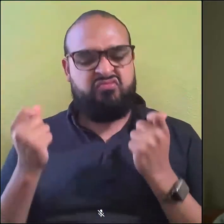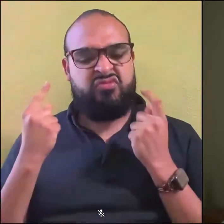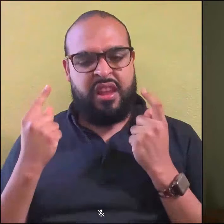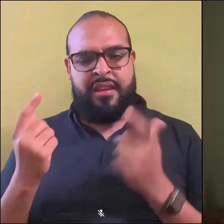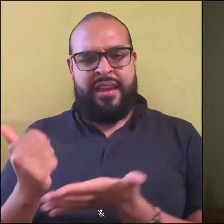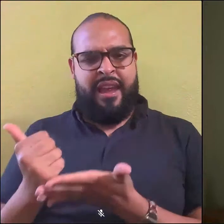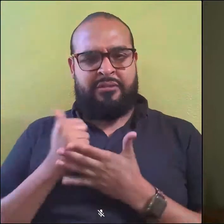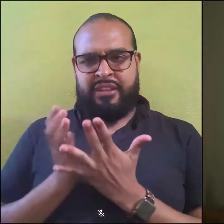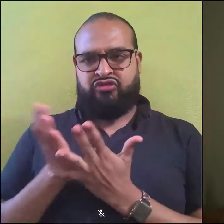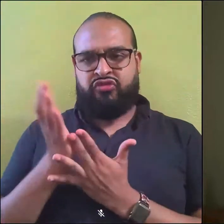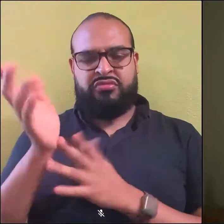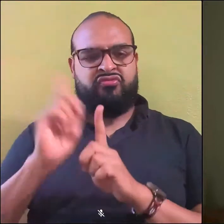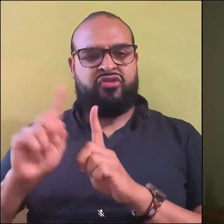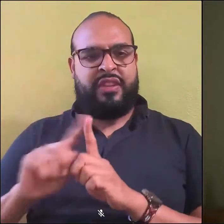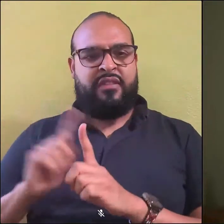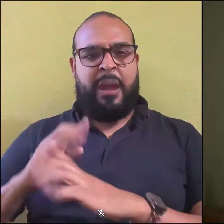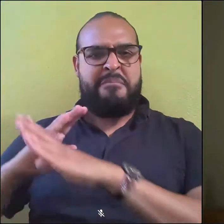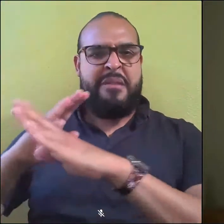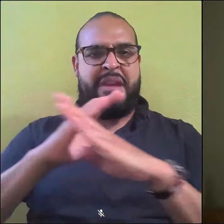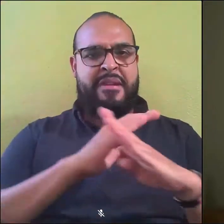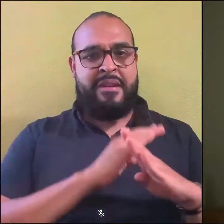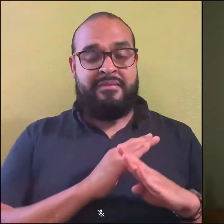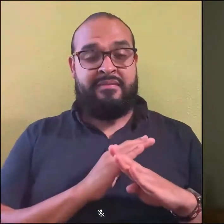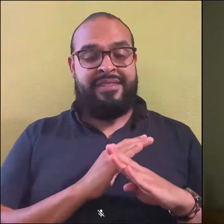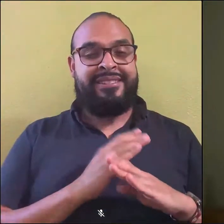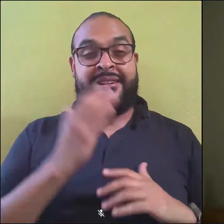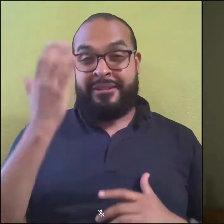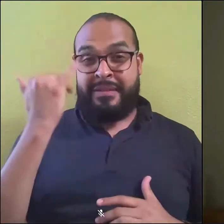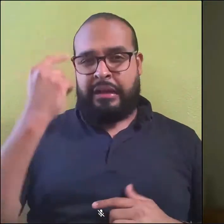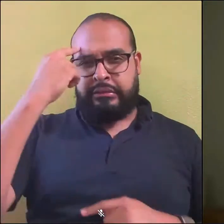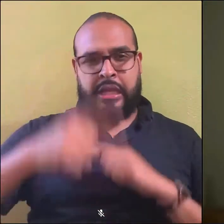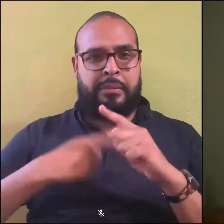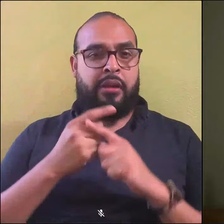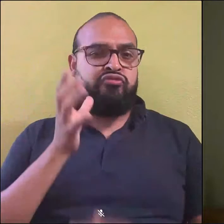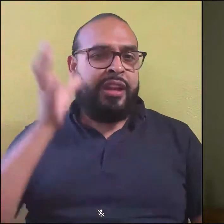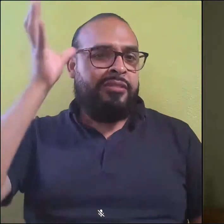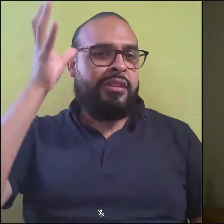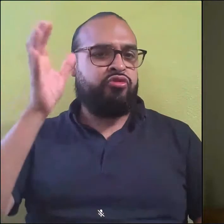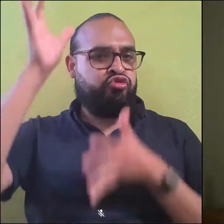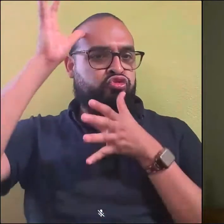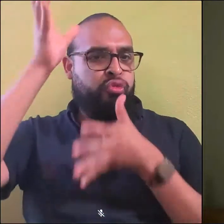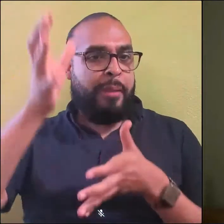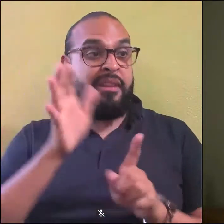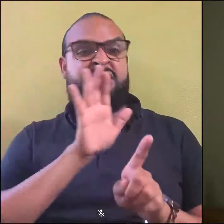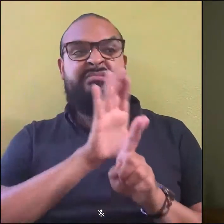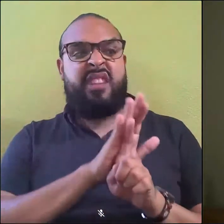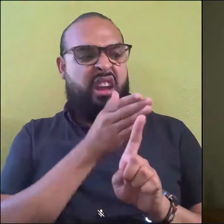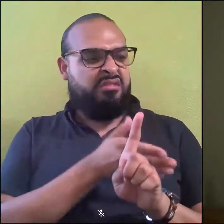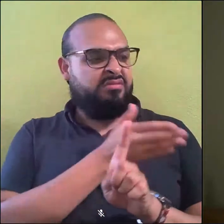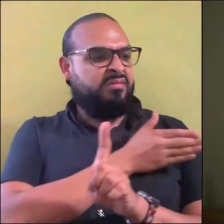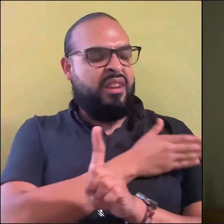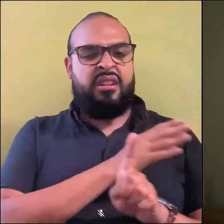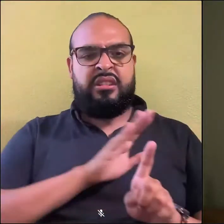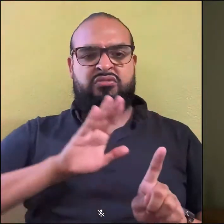my grandparents, and so on, the sorts of challenges that they had to overcome make many of the obstacles,